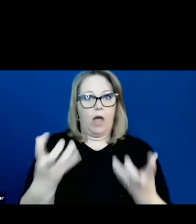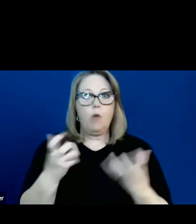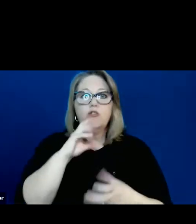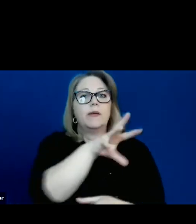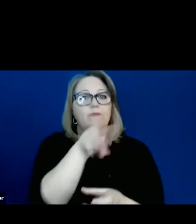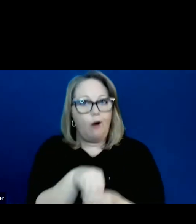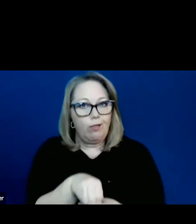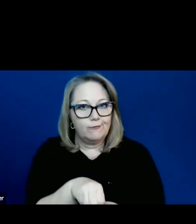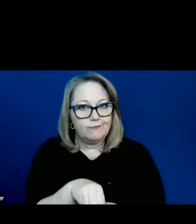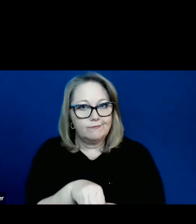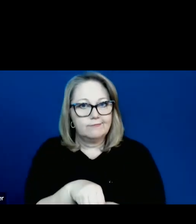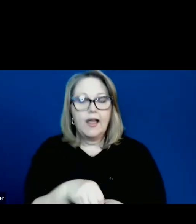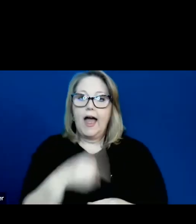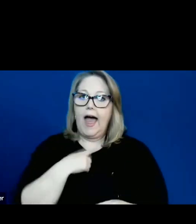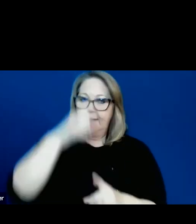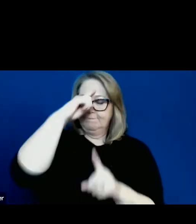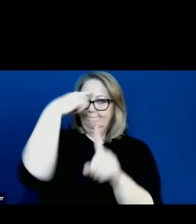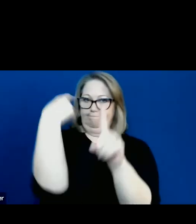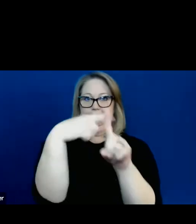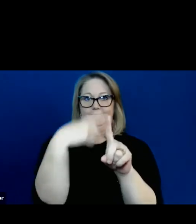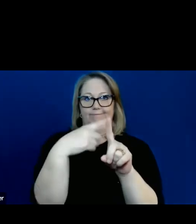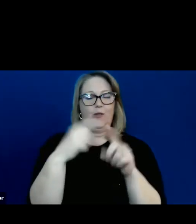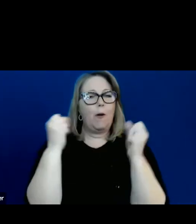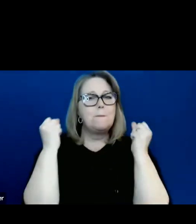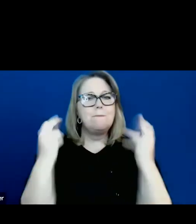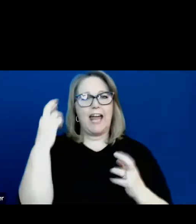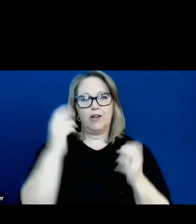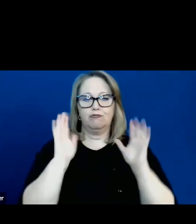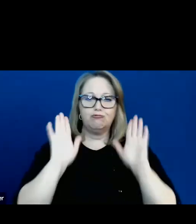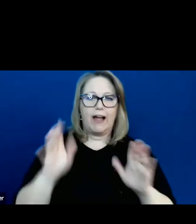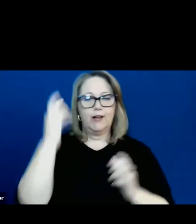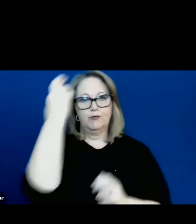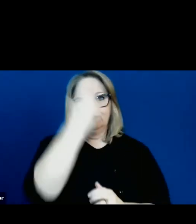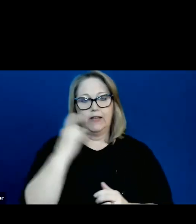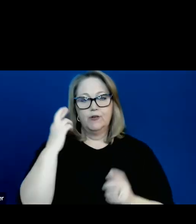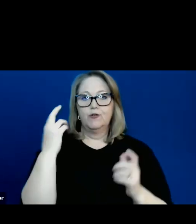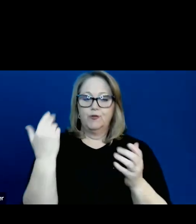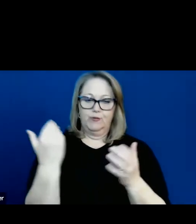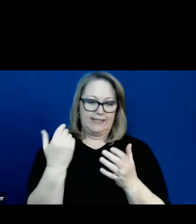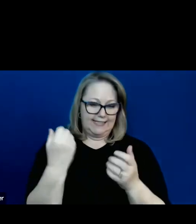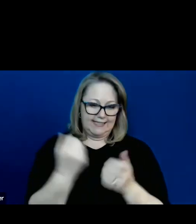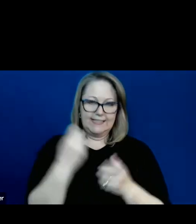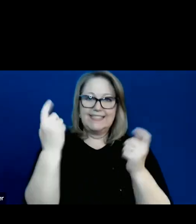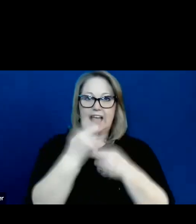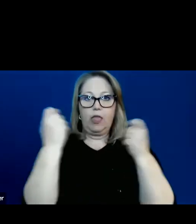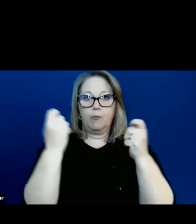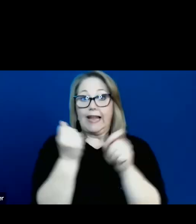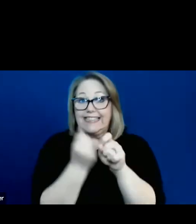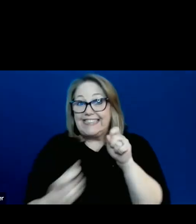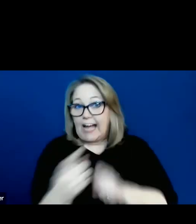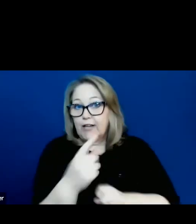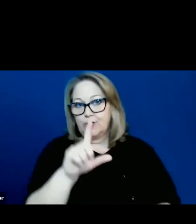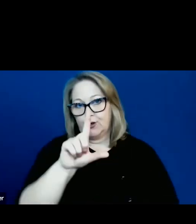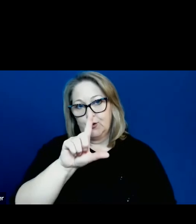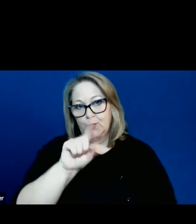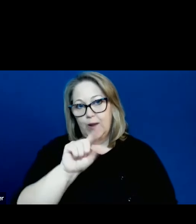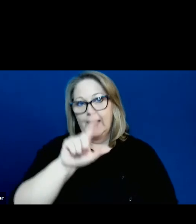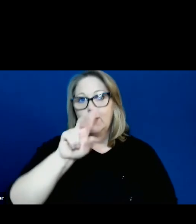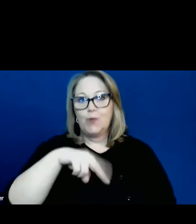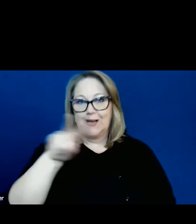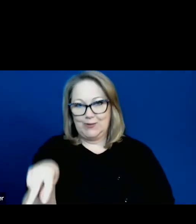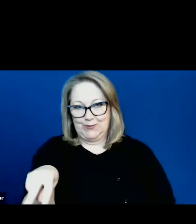I'm confident we have many great reasons to have the greatest New Year's celebration ever next January 1st. I